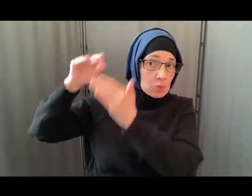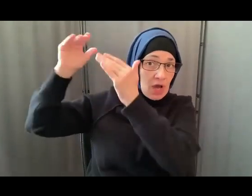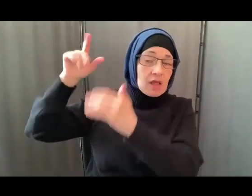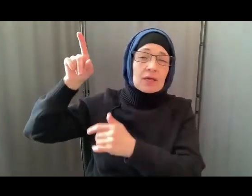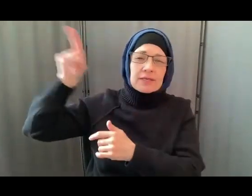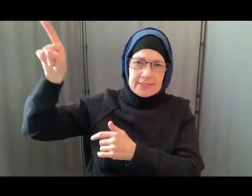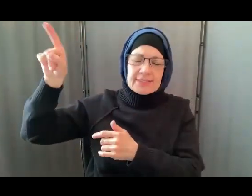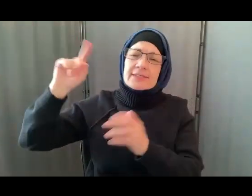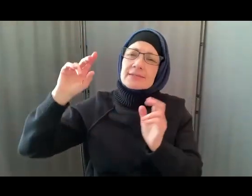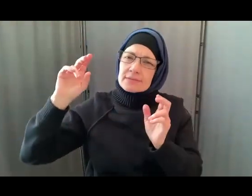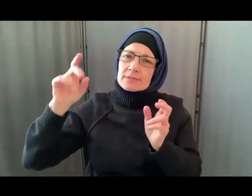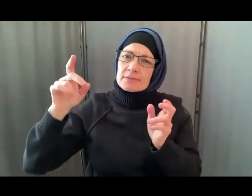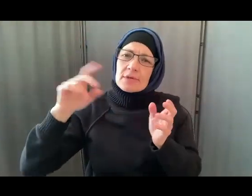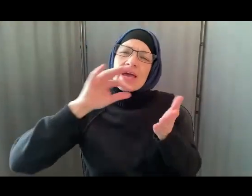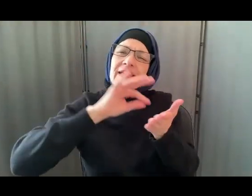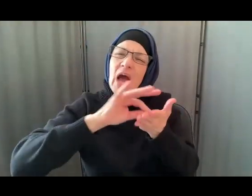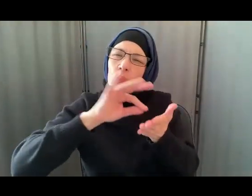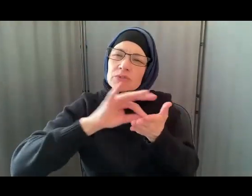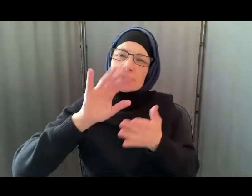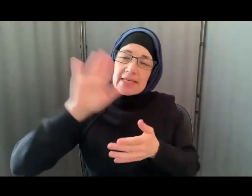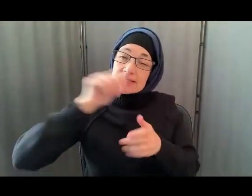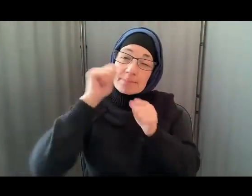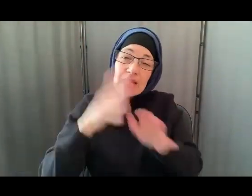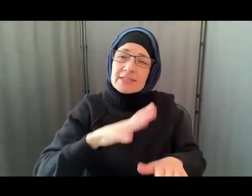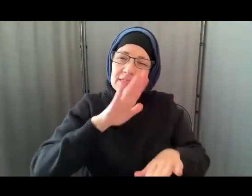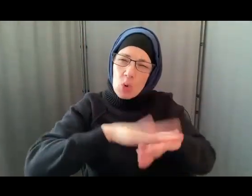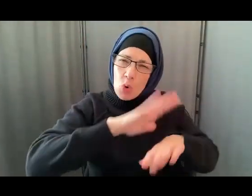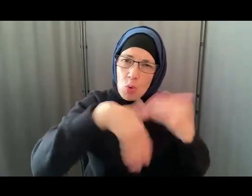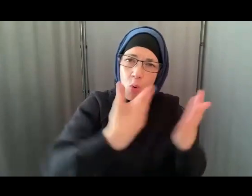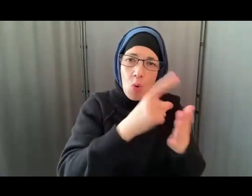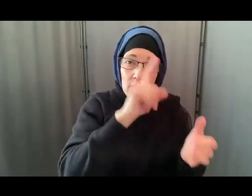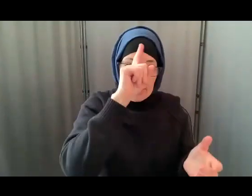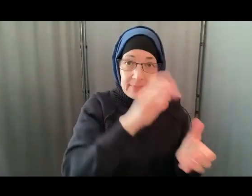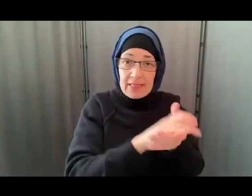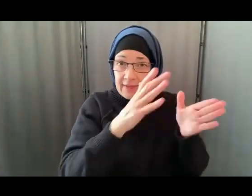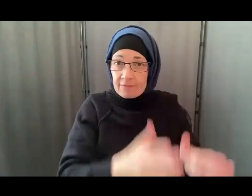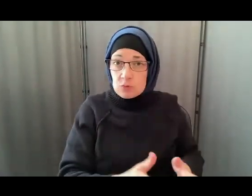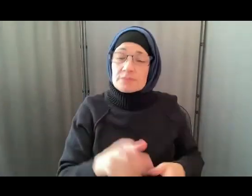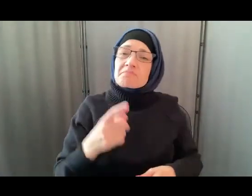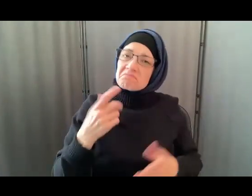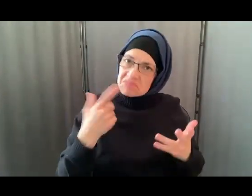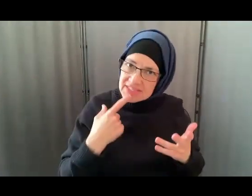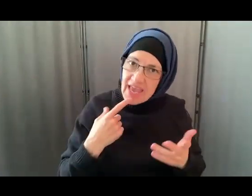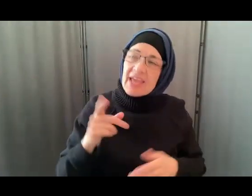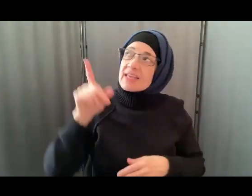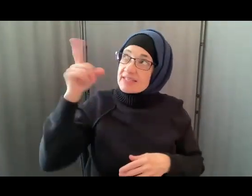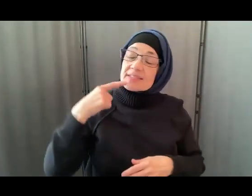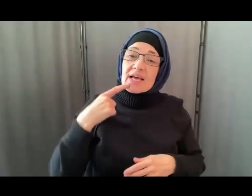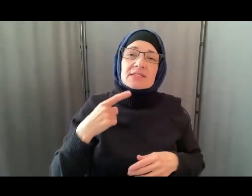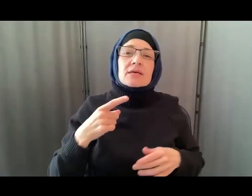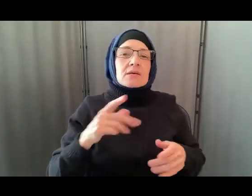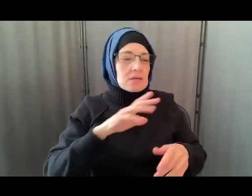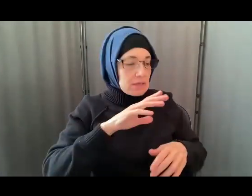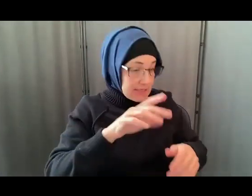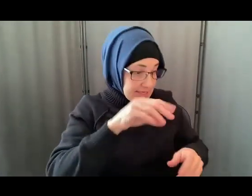believers, saying, it is He who has sent down tranquility in the hearts of